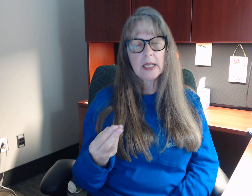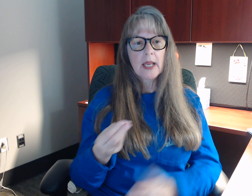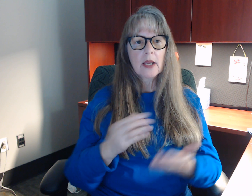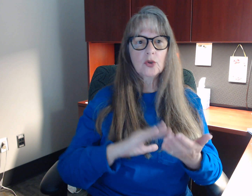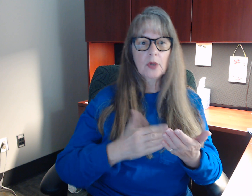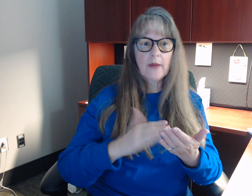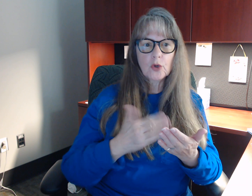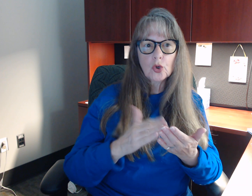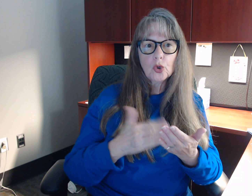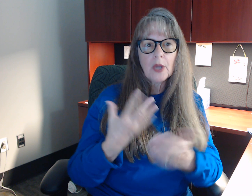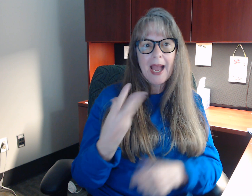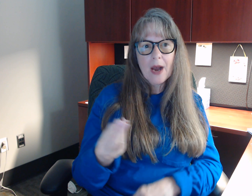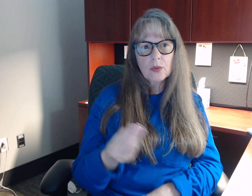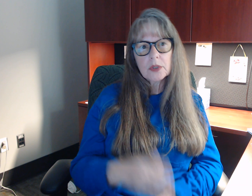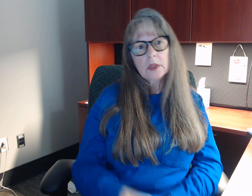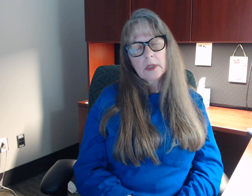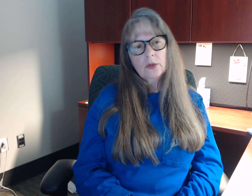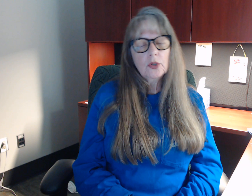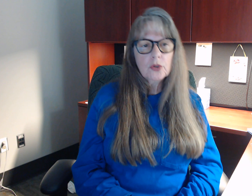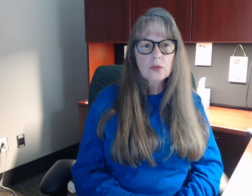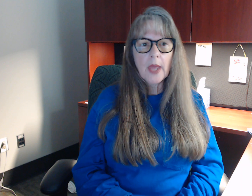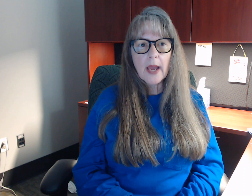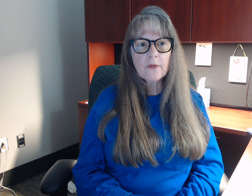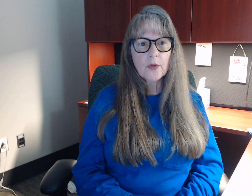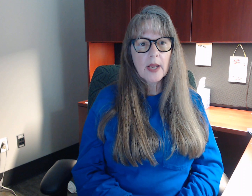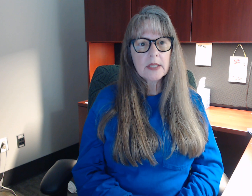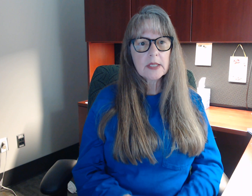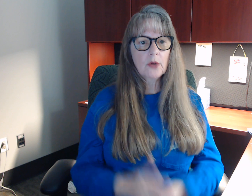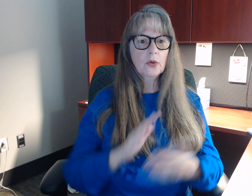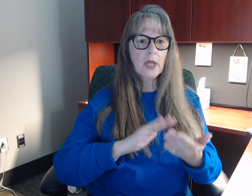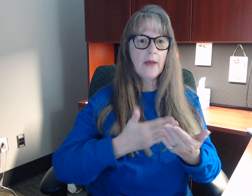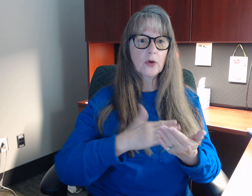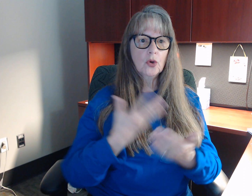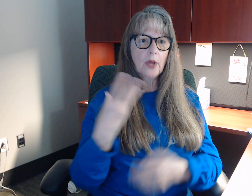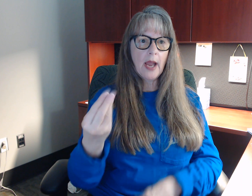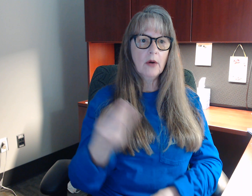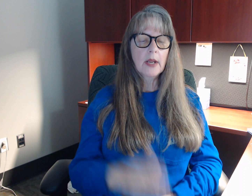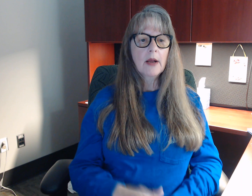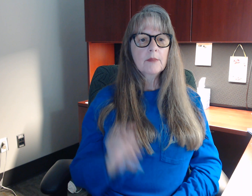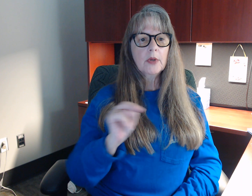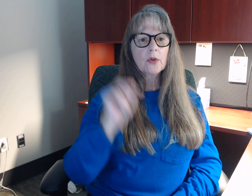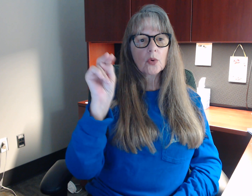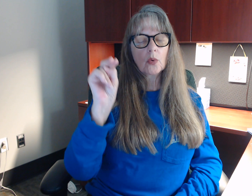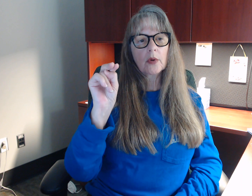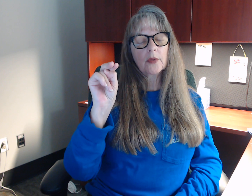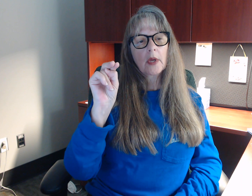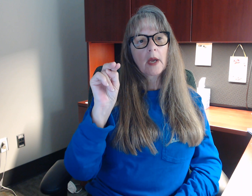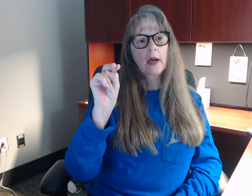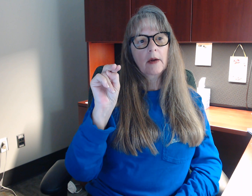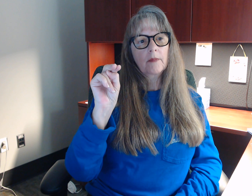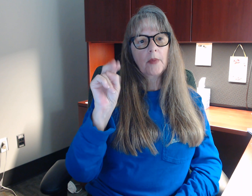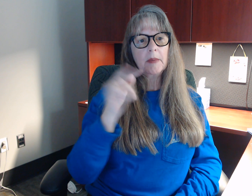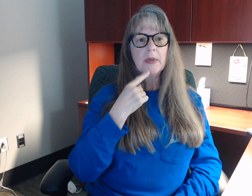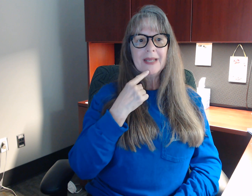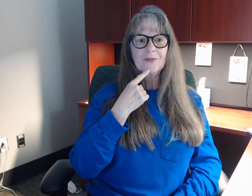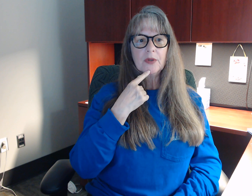you're going to have a cookout. You could do that for ASL. You could have a cookout. But in the North, for